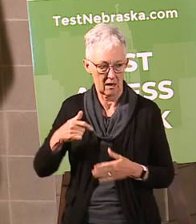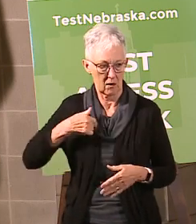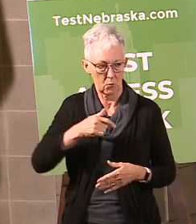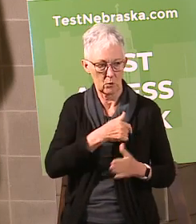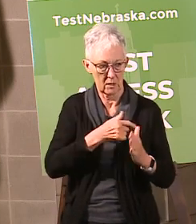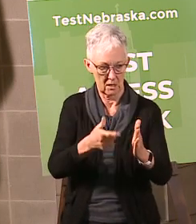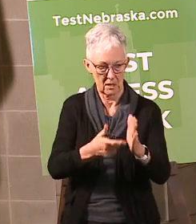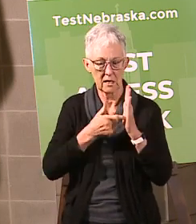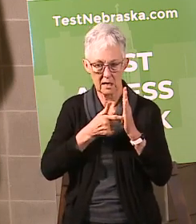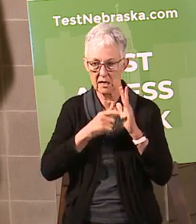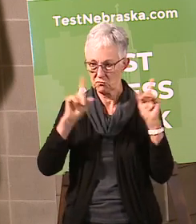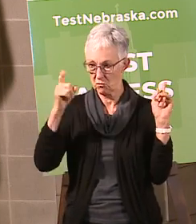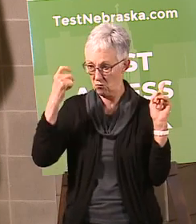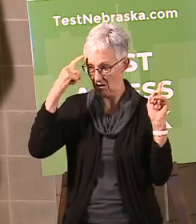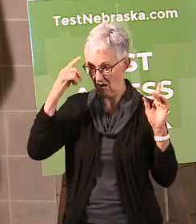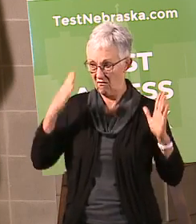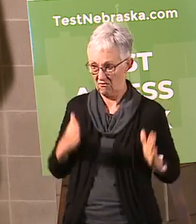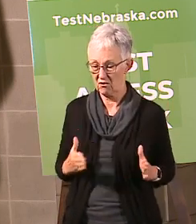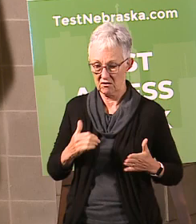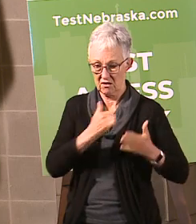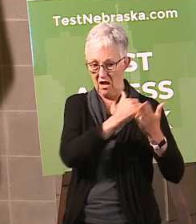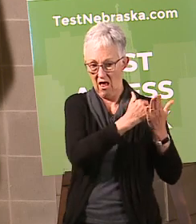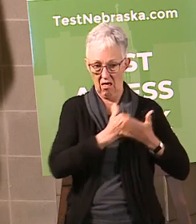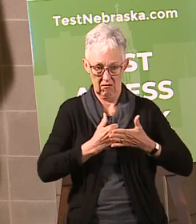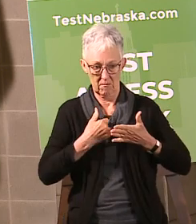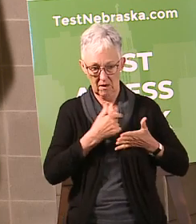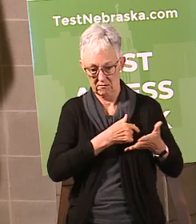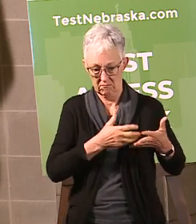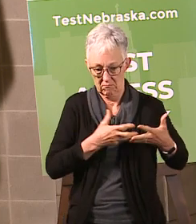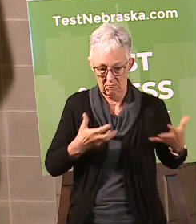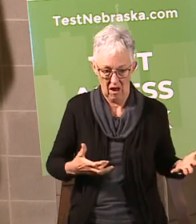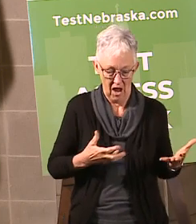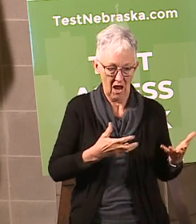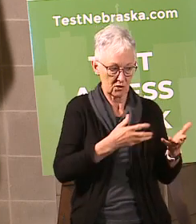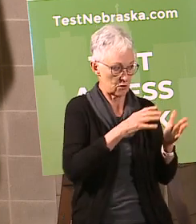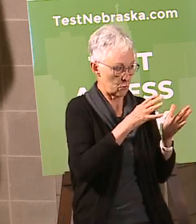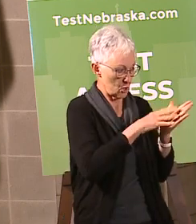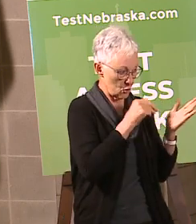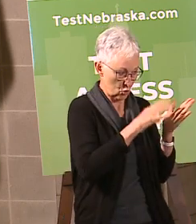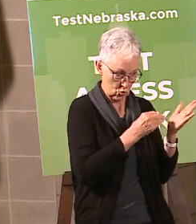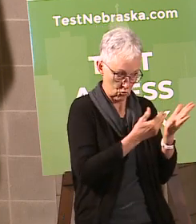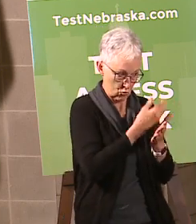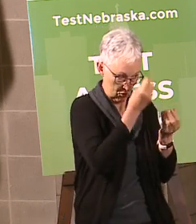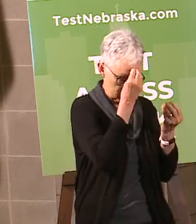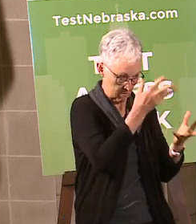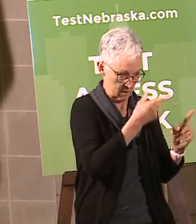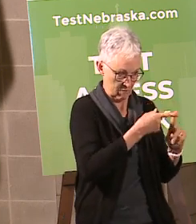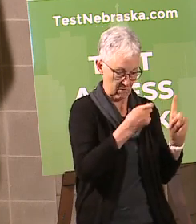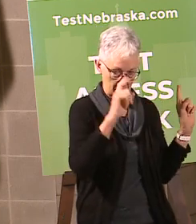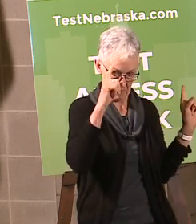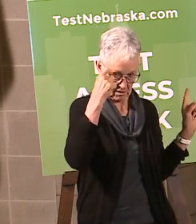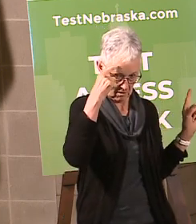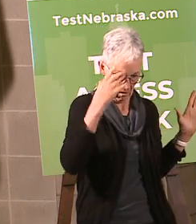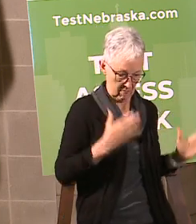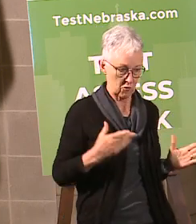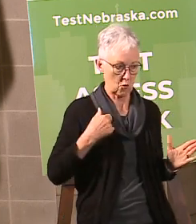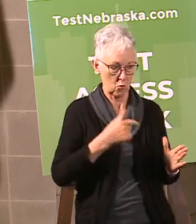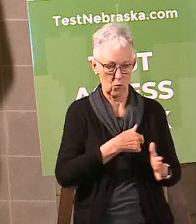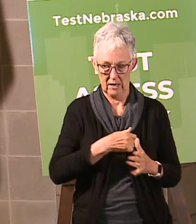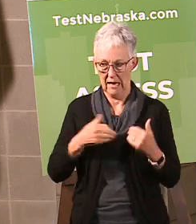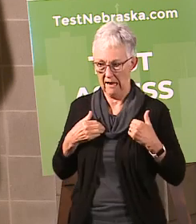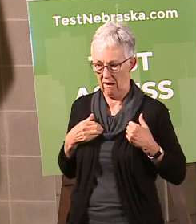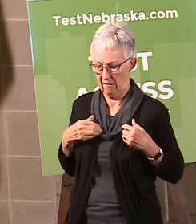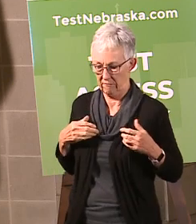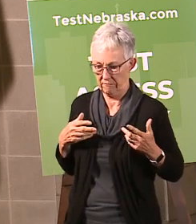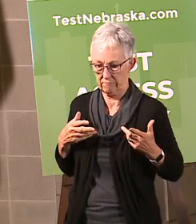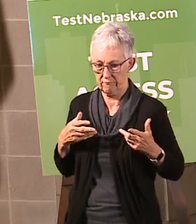those members, with the communications that are so critical as we've learned together about how to work through this